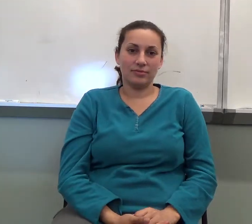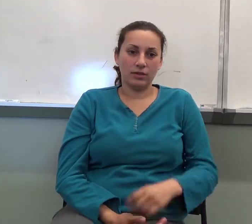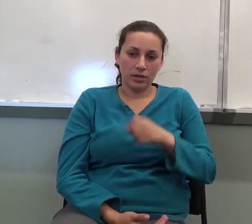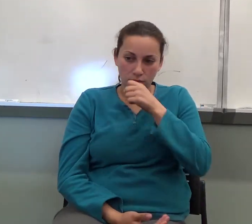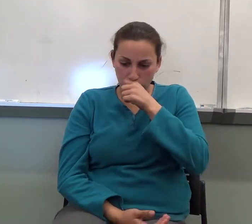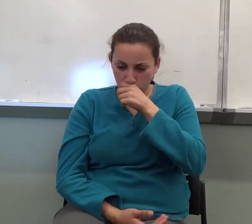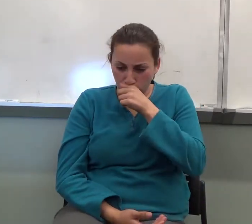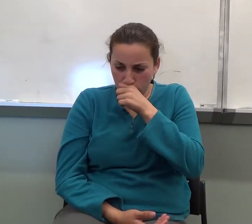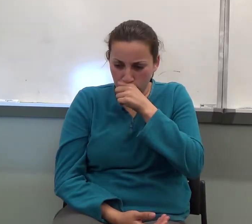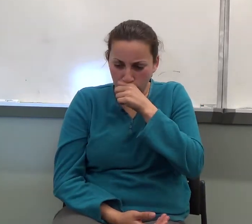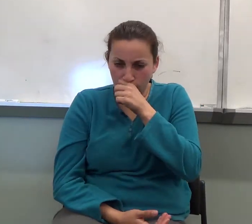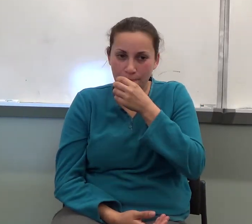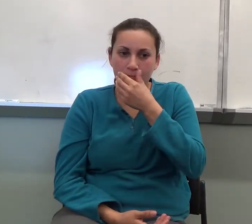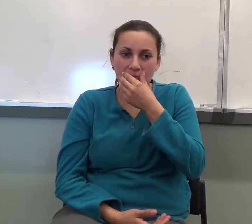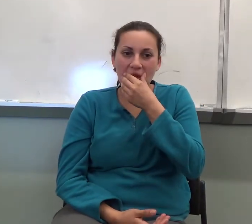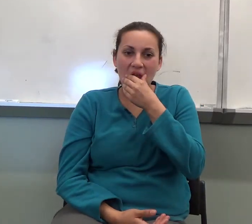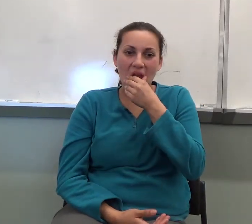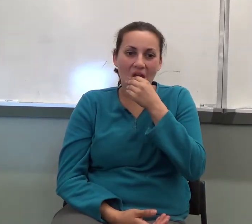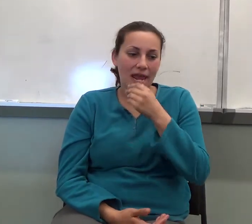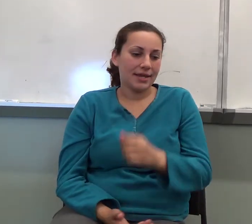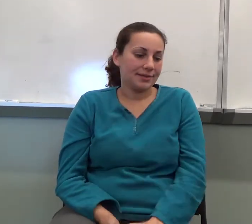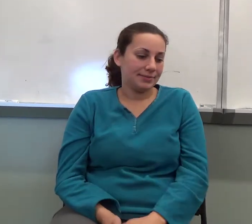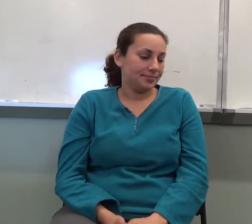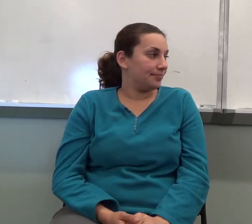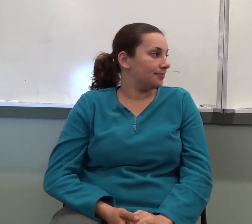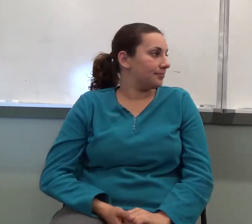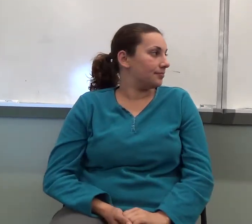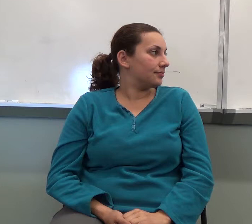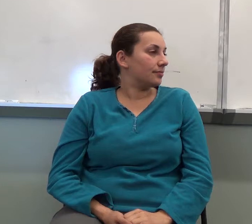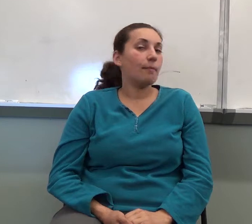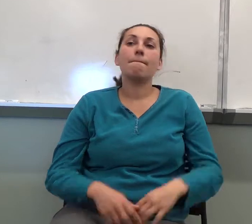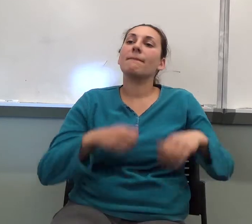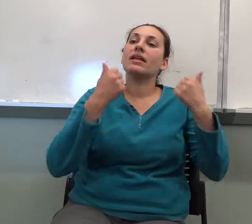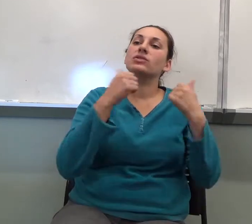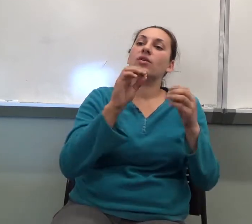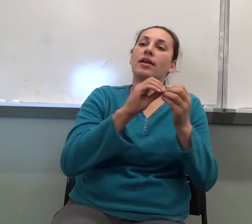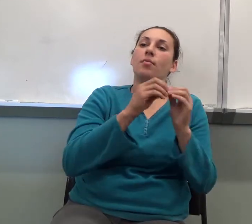Didn't get away with that. Right? Let's do 51.